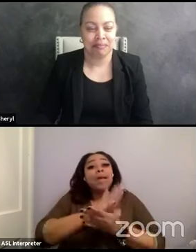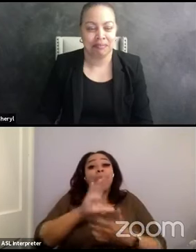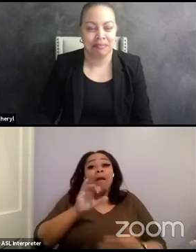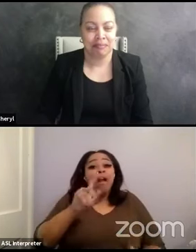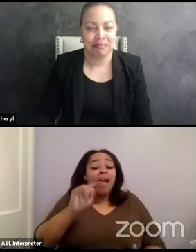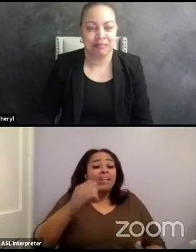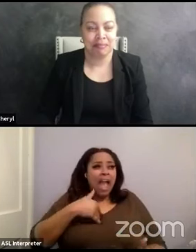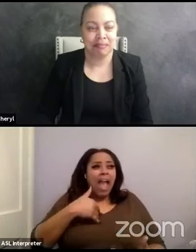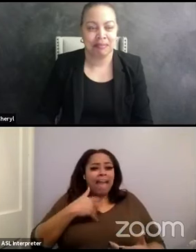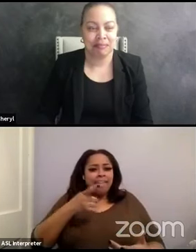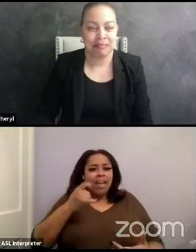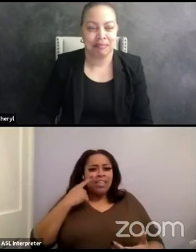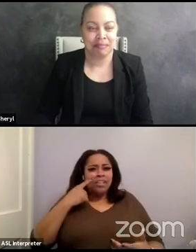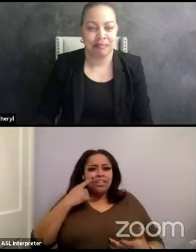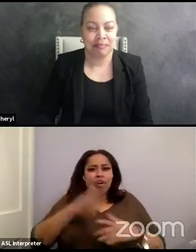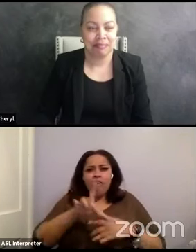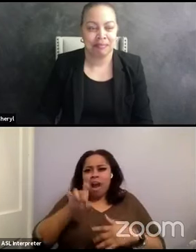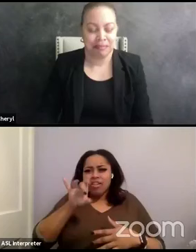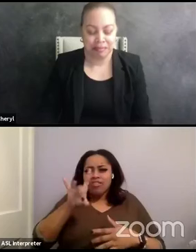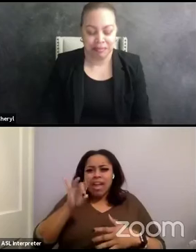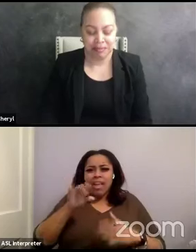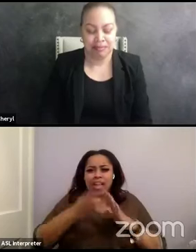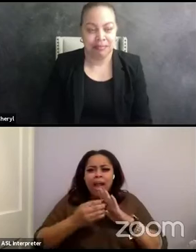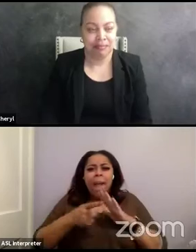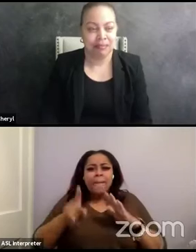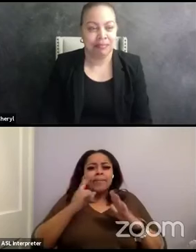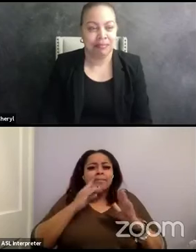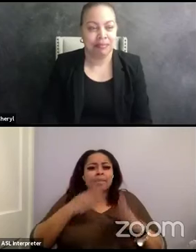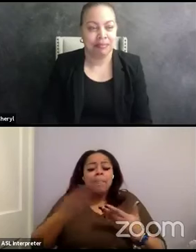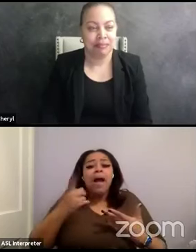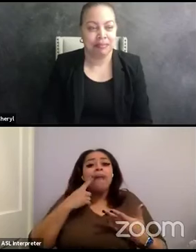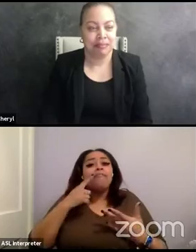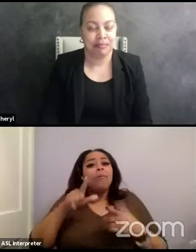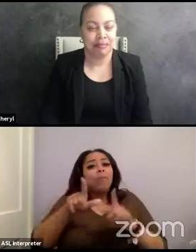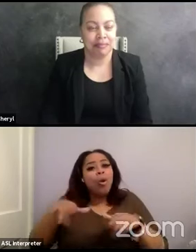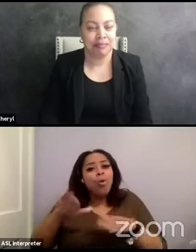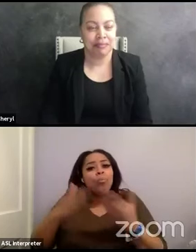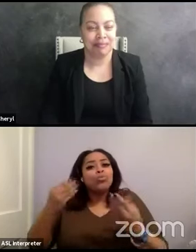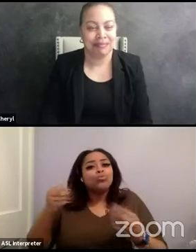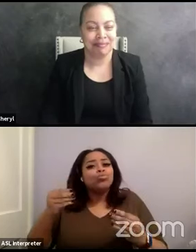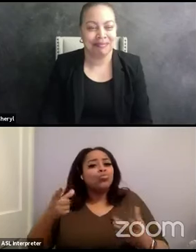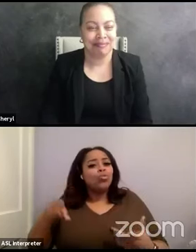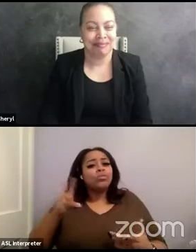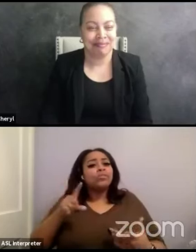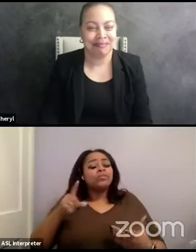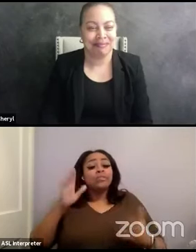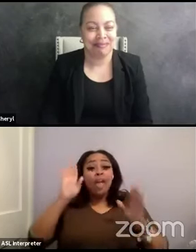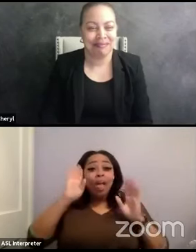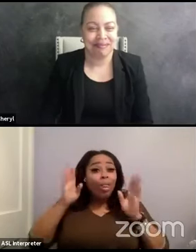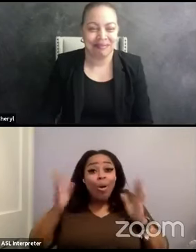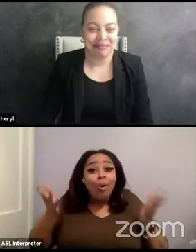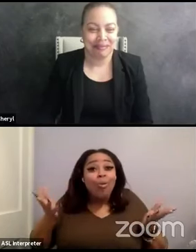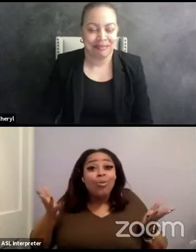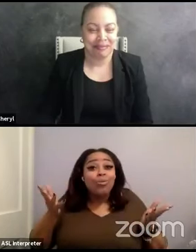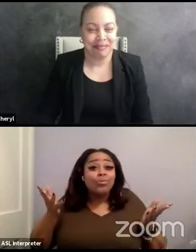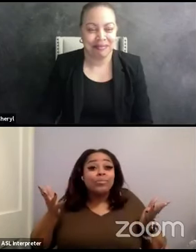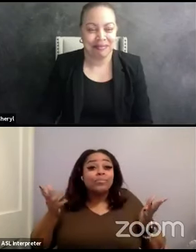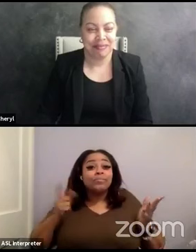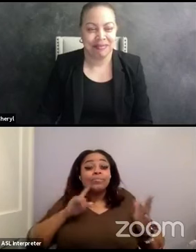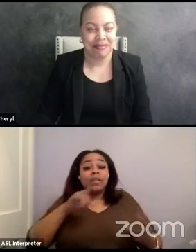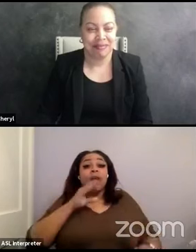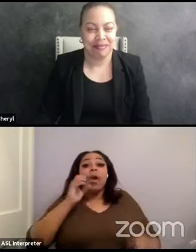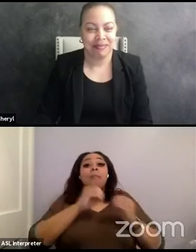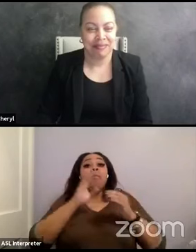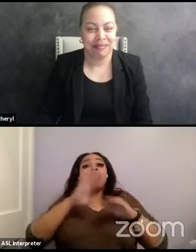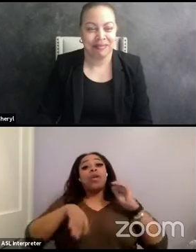stock. I think she has over 180 copies. Buy from local booksellers. Hello. Shout out to More Than